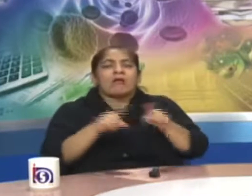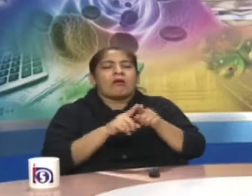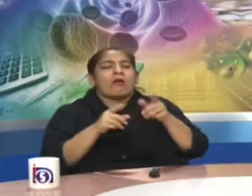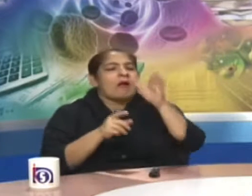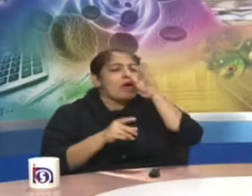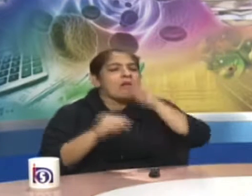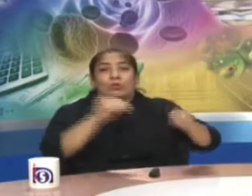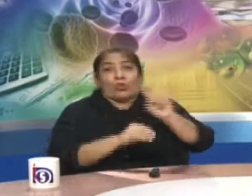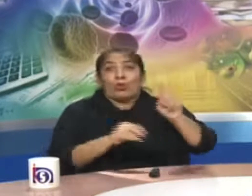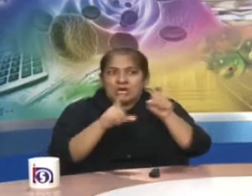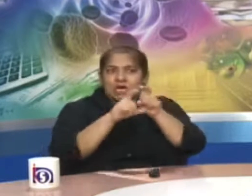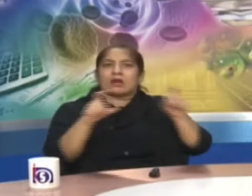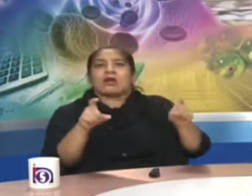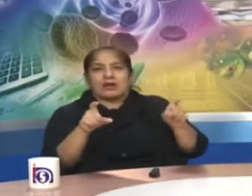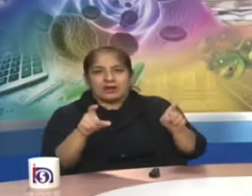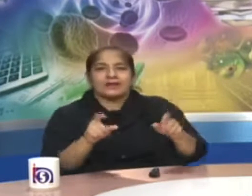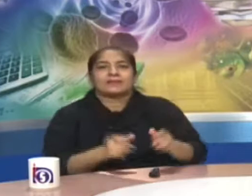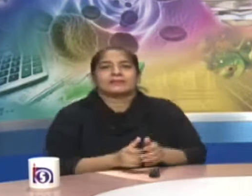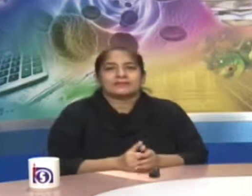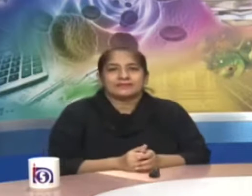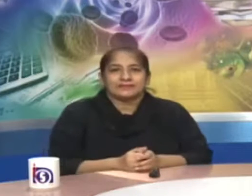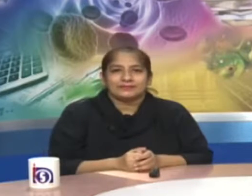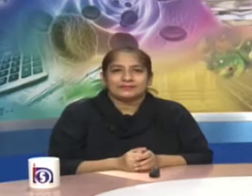transparency is clear.